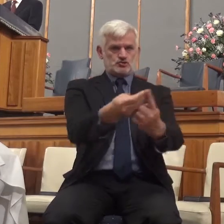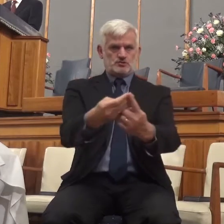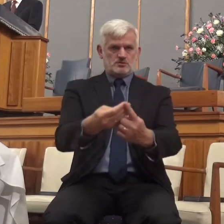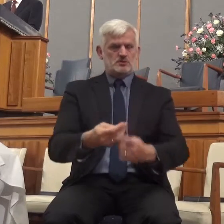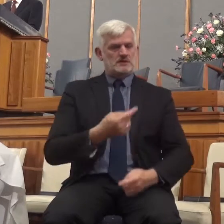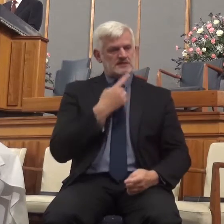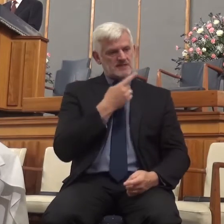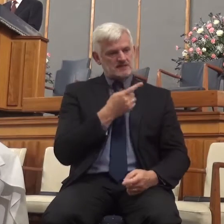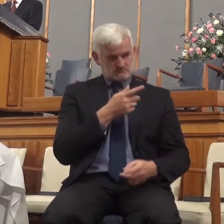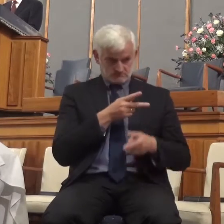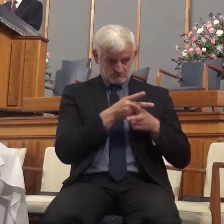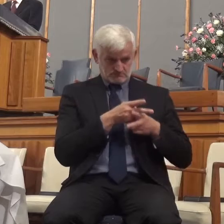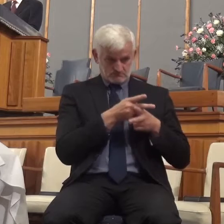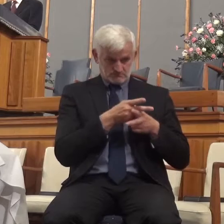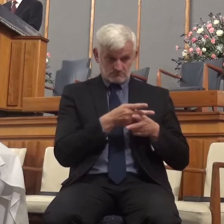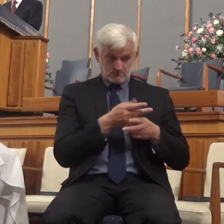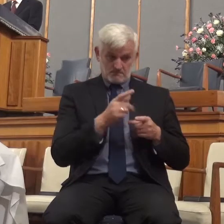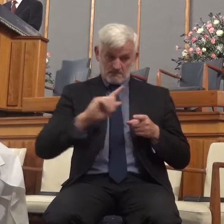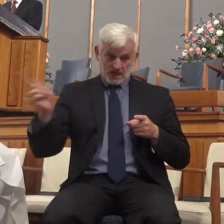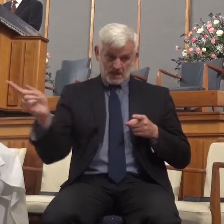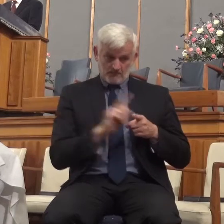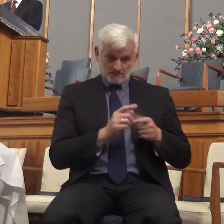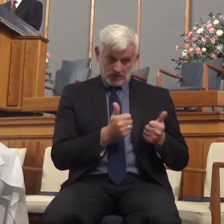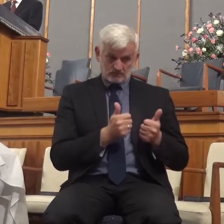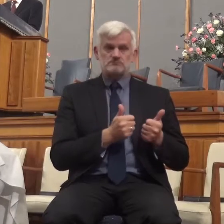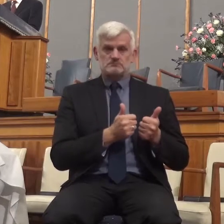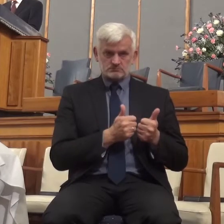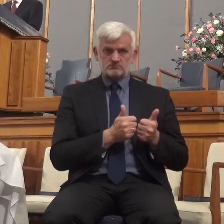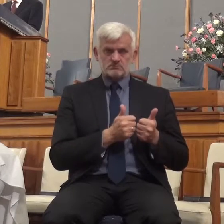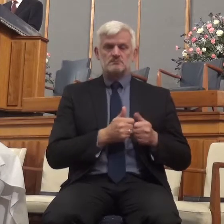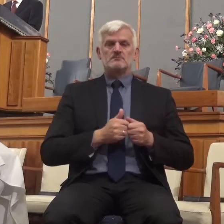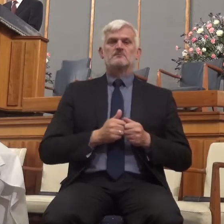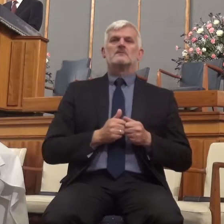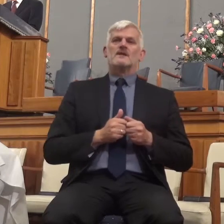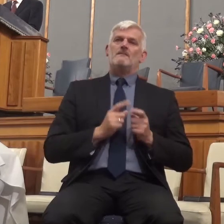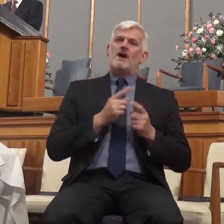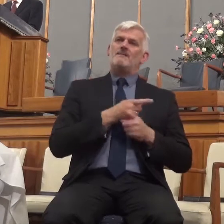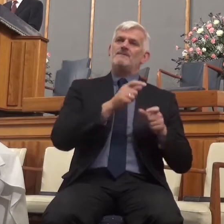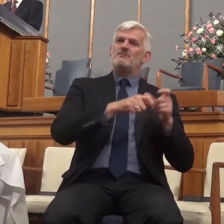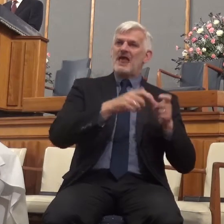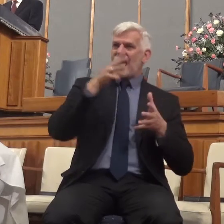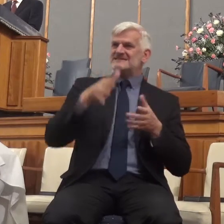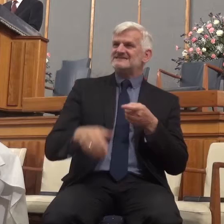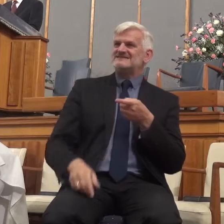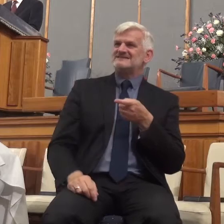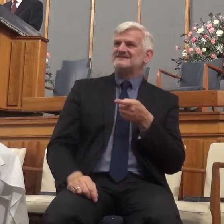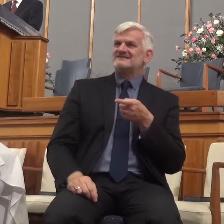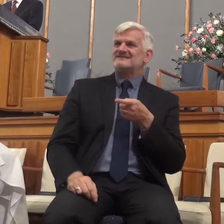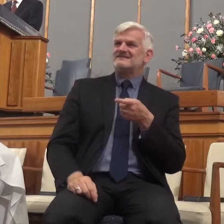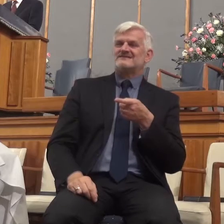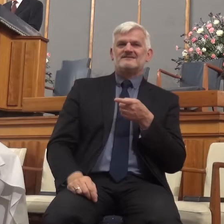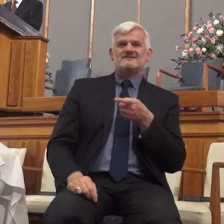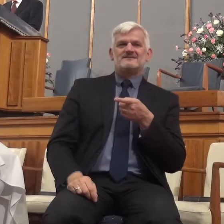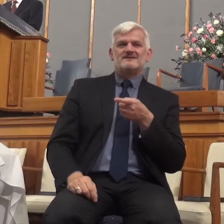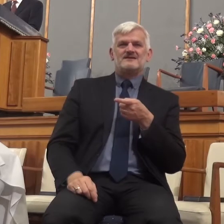them, Occupy till I come. But his citizens hated him, and sent a message after